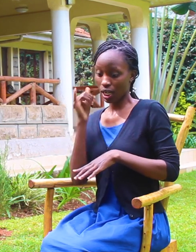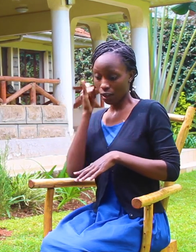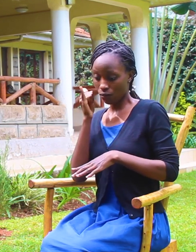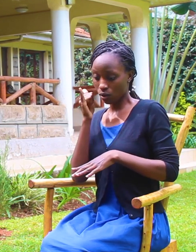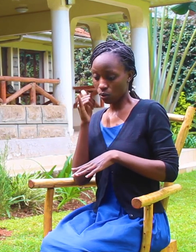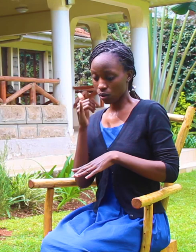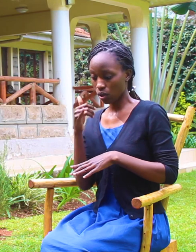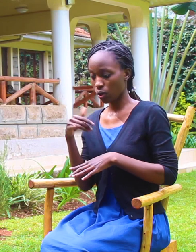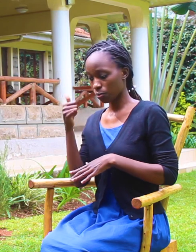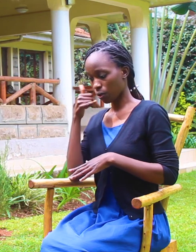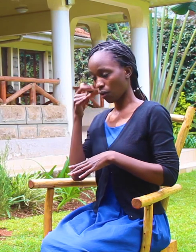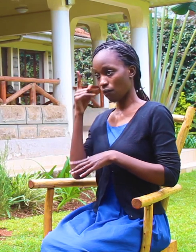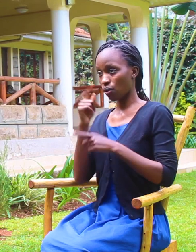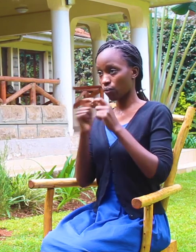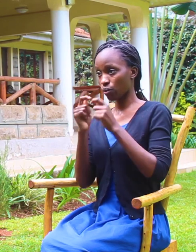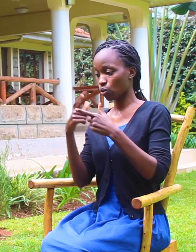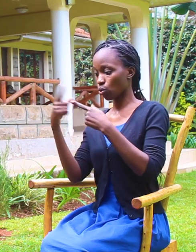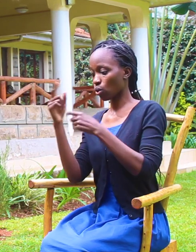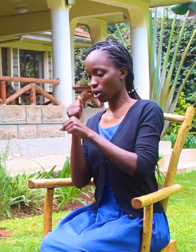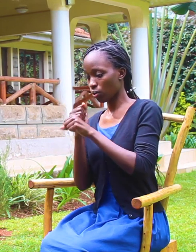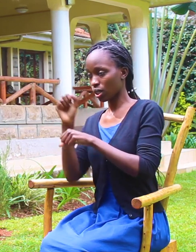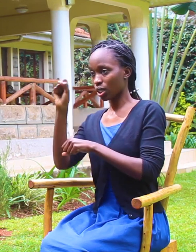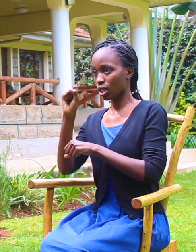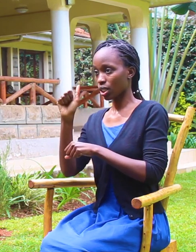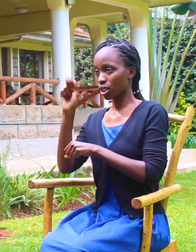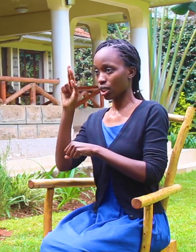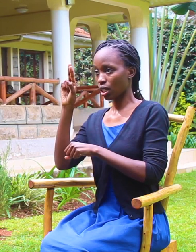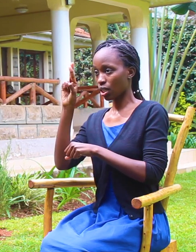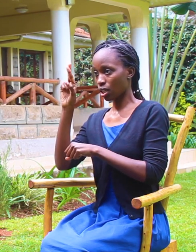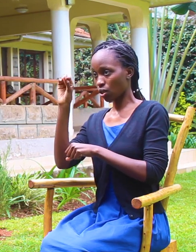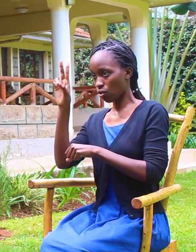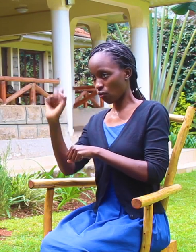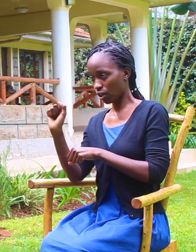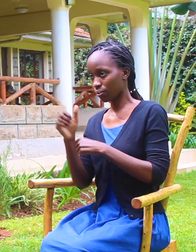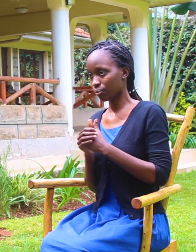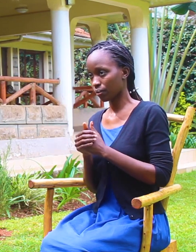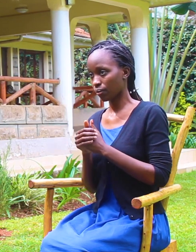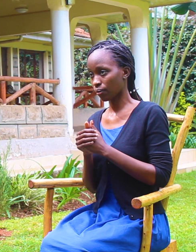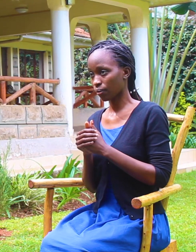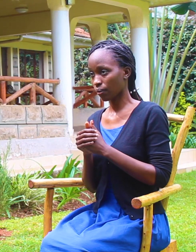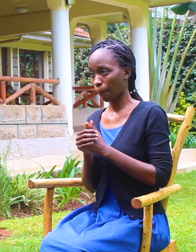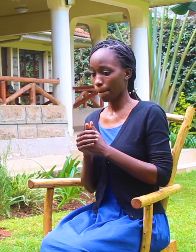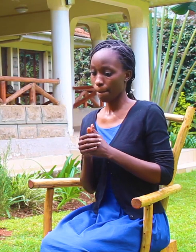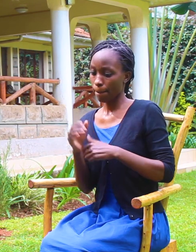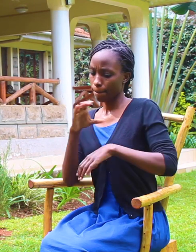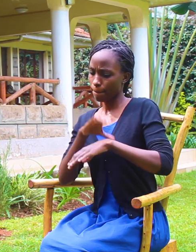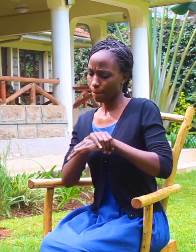interview to Sarova. This one, she got through a friend who knew